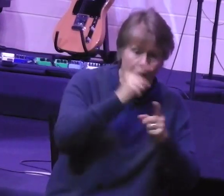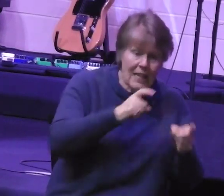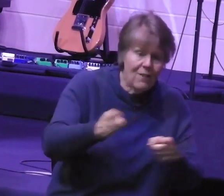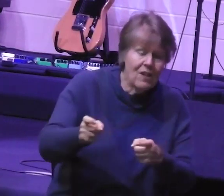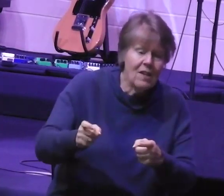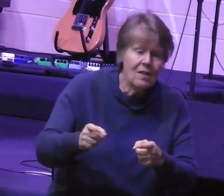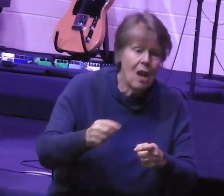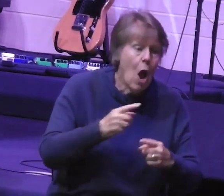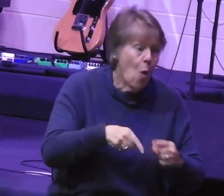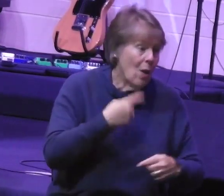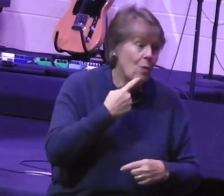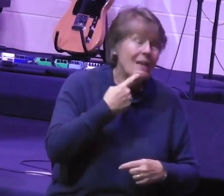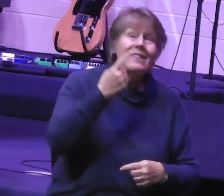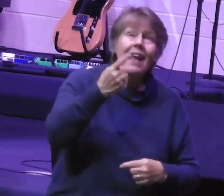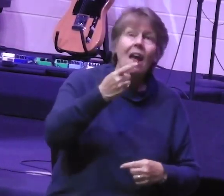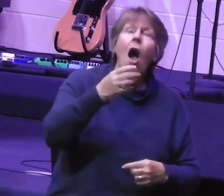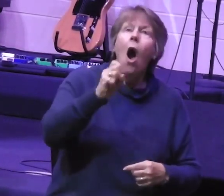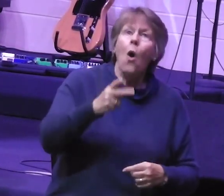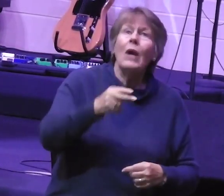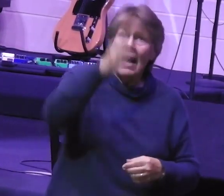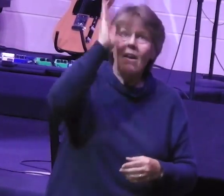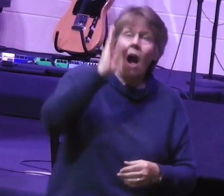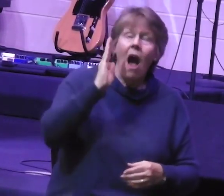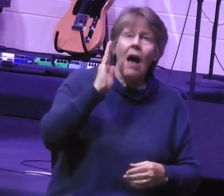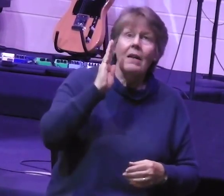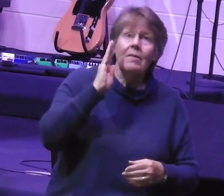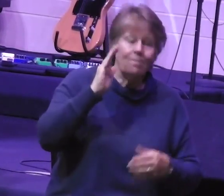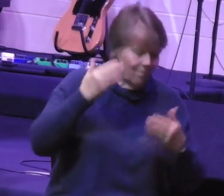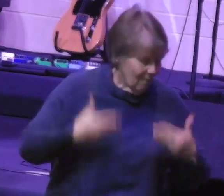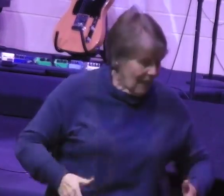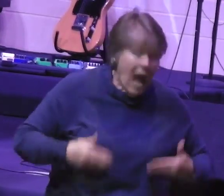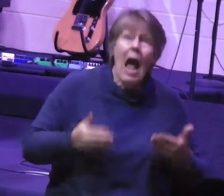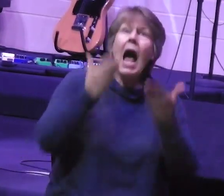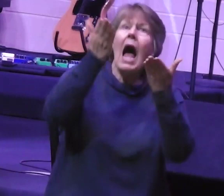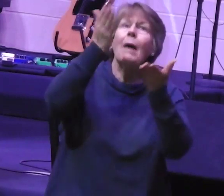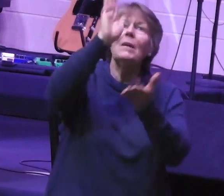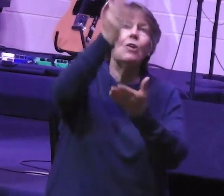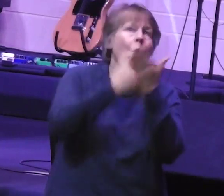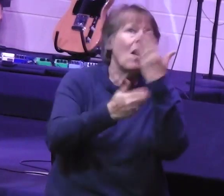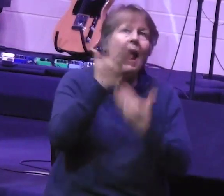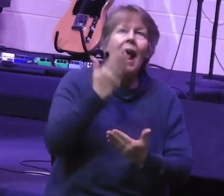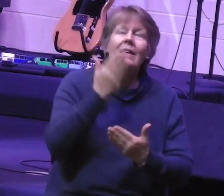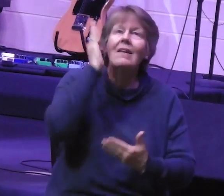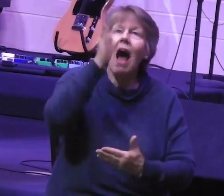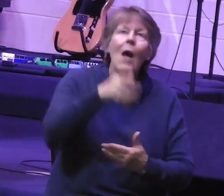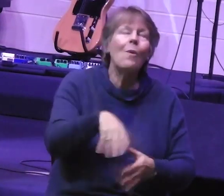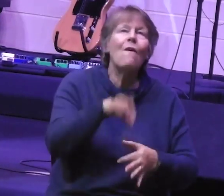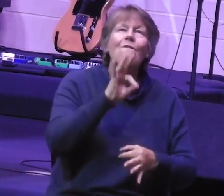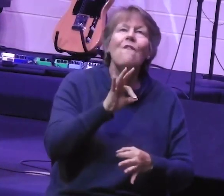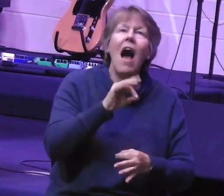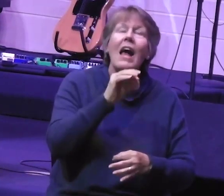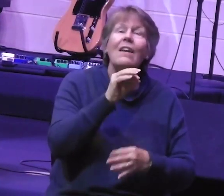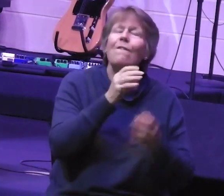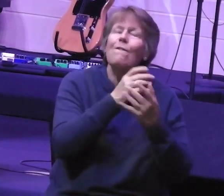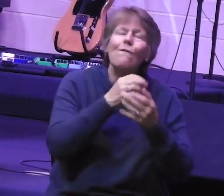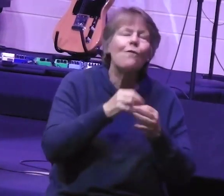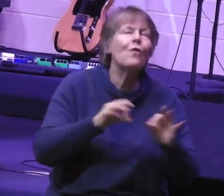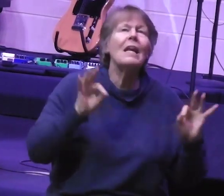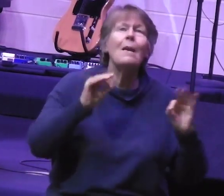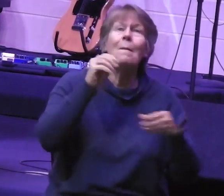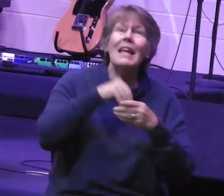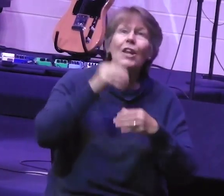life into your hands, I'm going to find freedom in you, we still take our eyes off Christ.